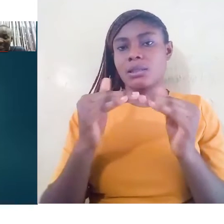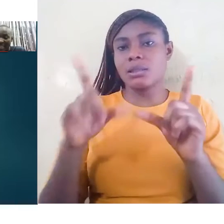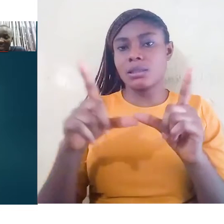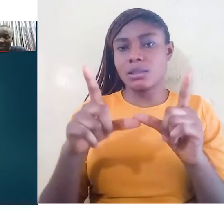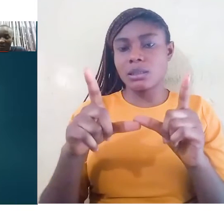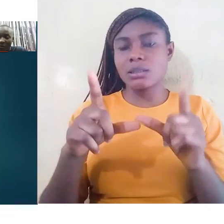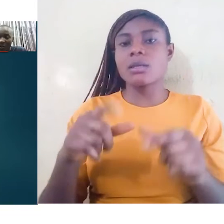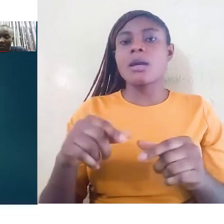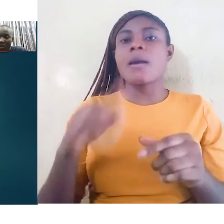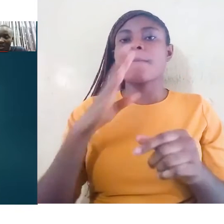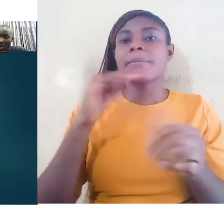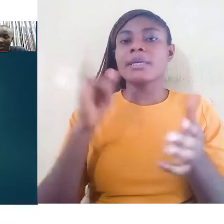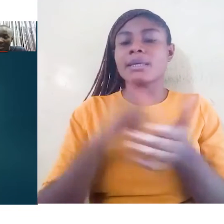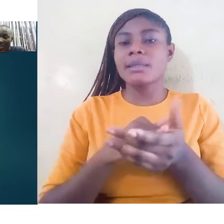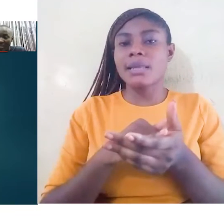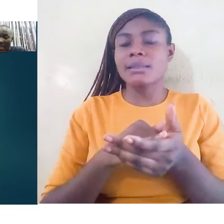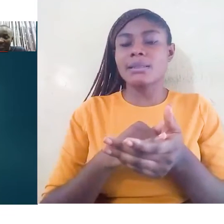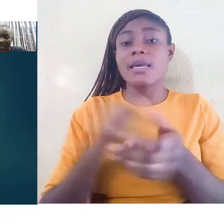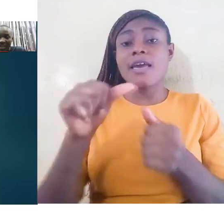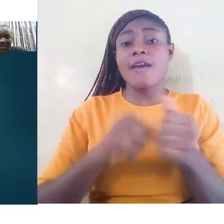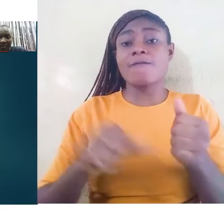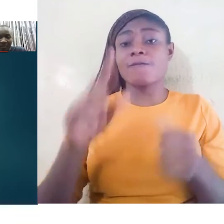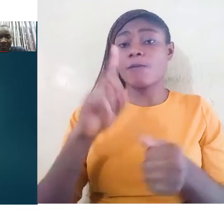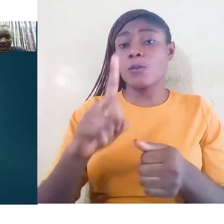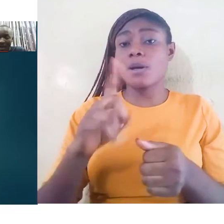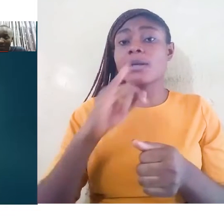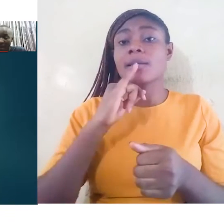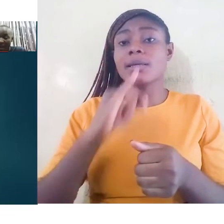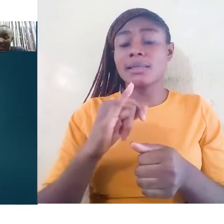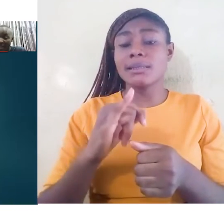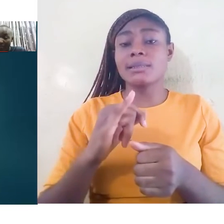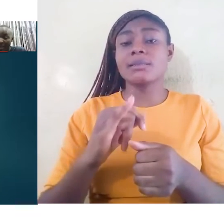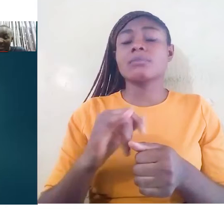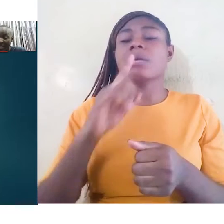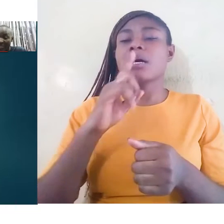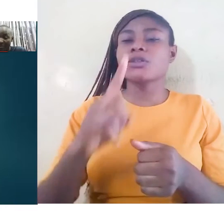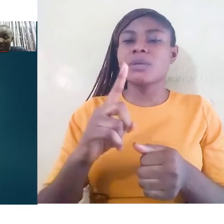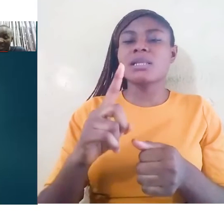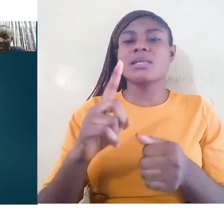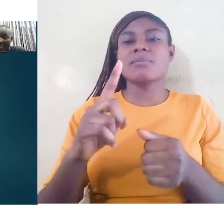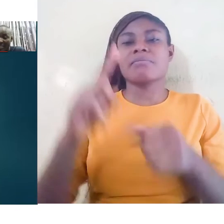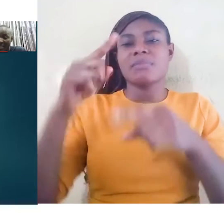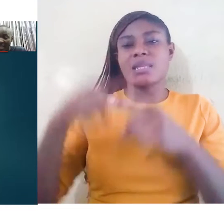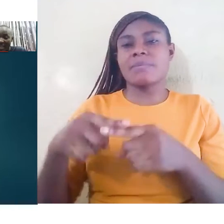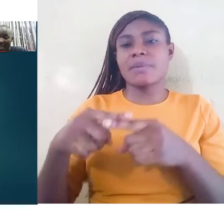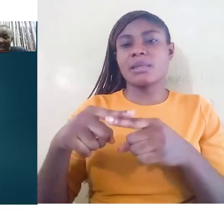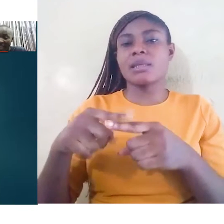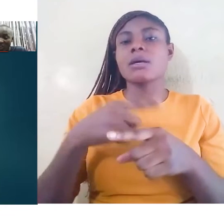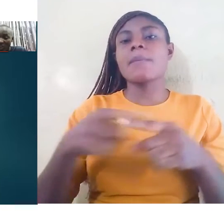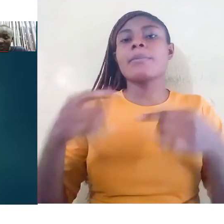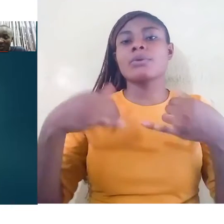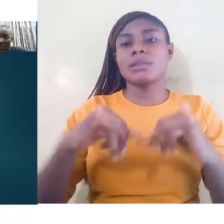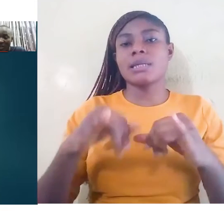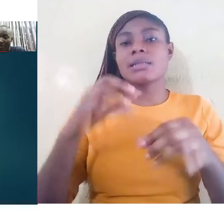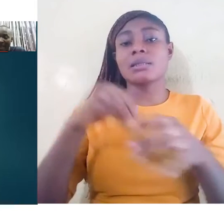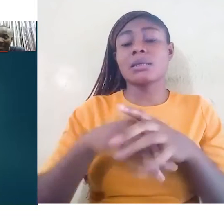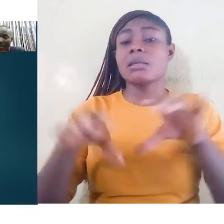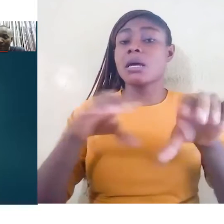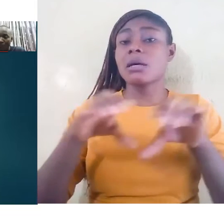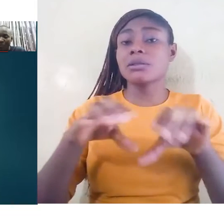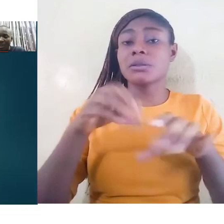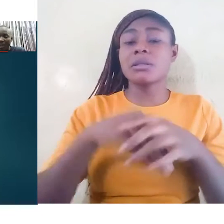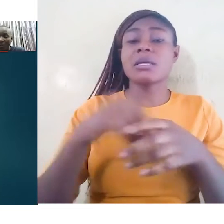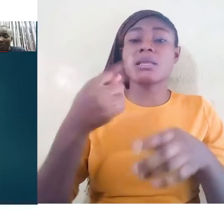that everyone is actually independent, but yet in action, in the